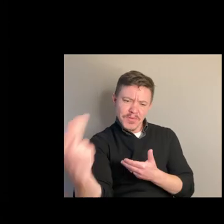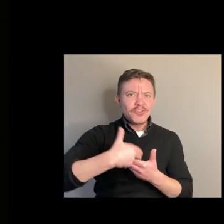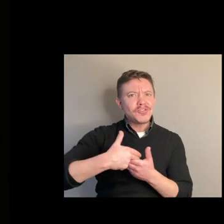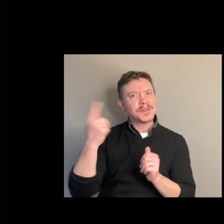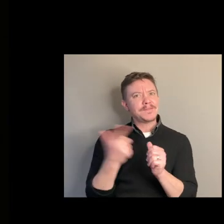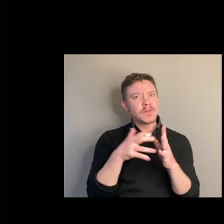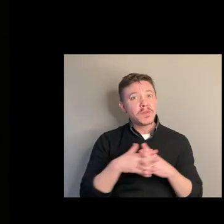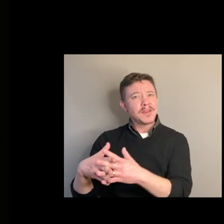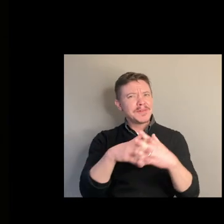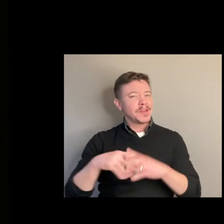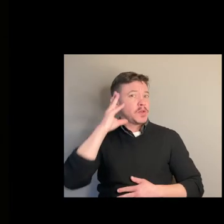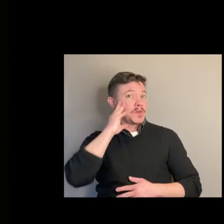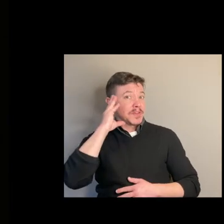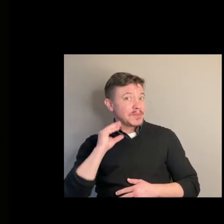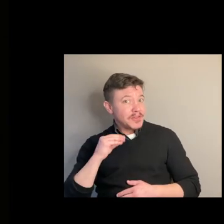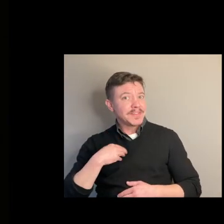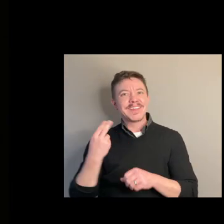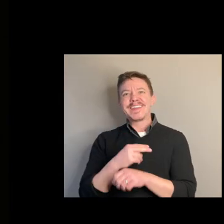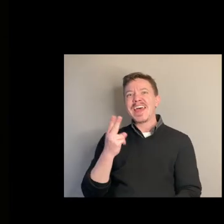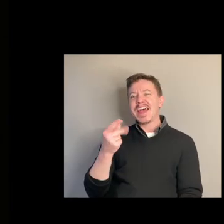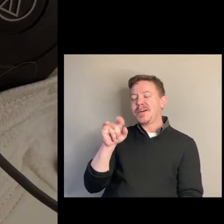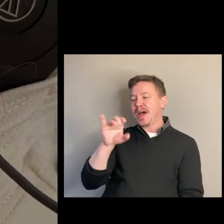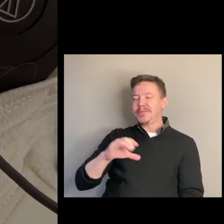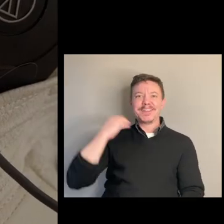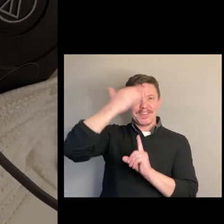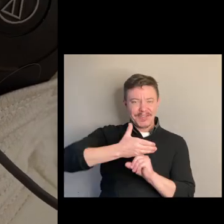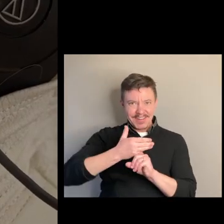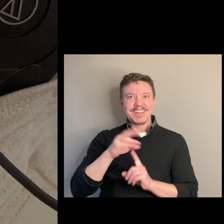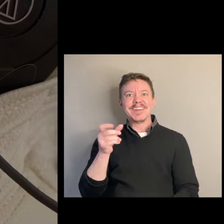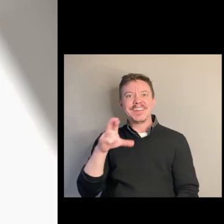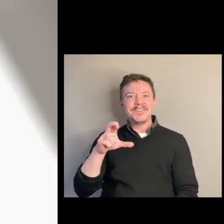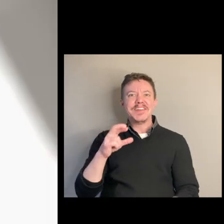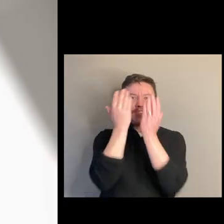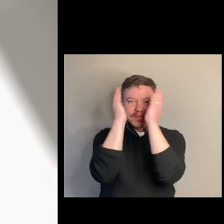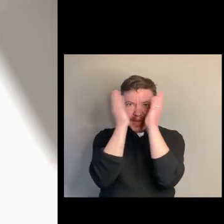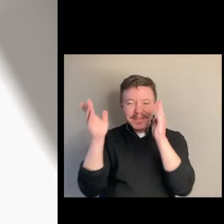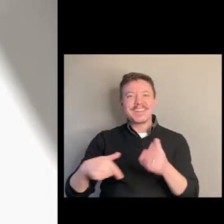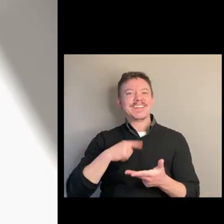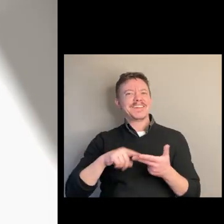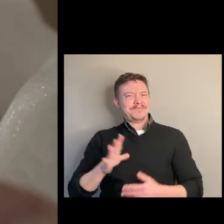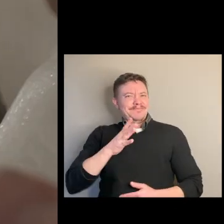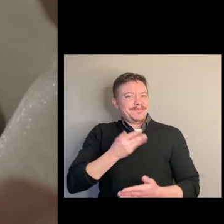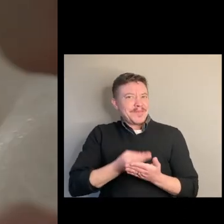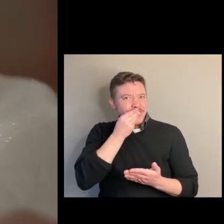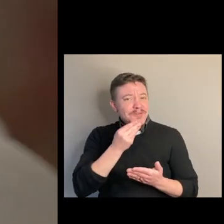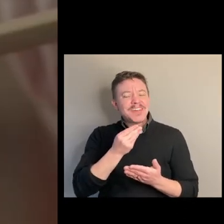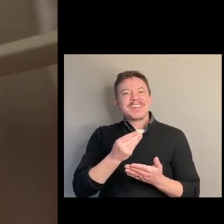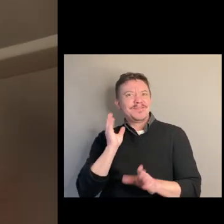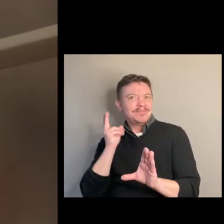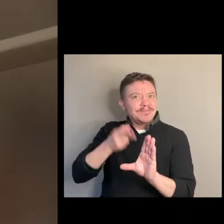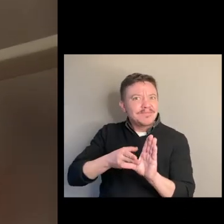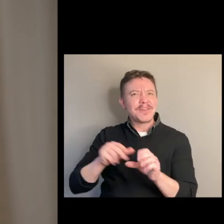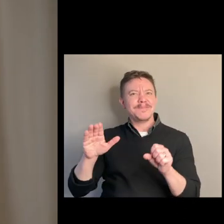Be one of the first in the nation to experience symbiosis. Put on your haptic suit, VR headset, eat Michelin star cuisine, and